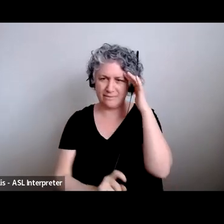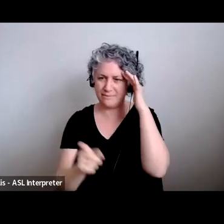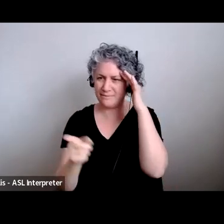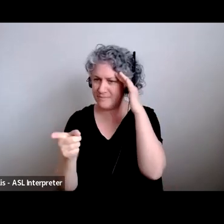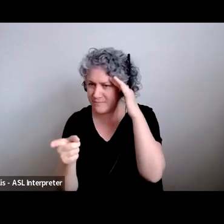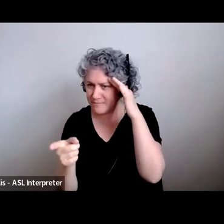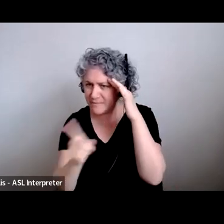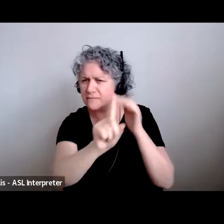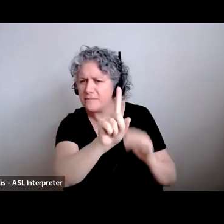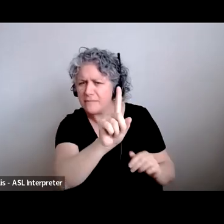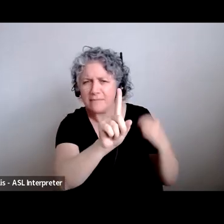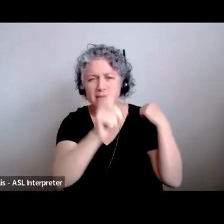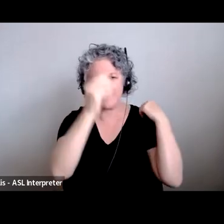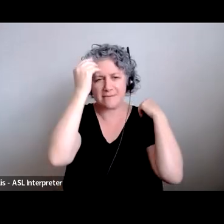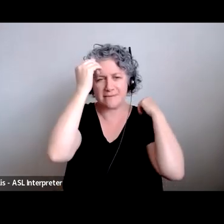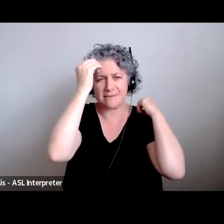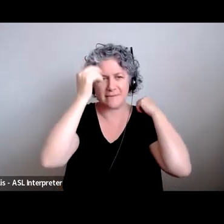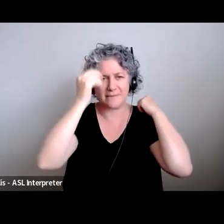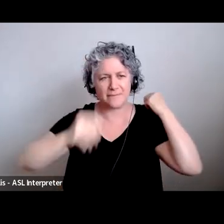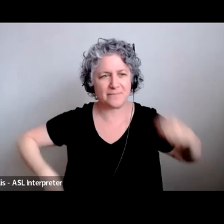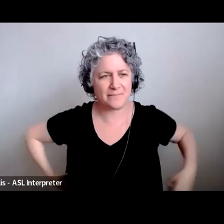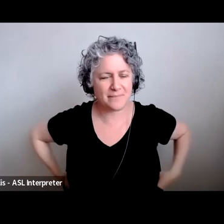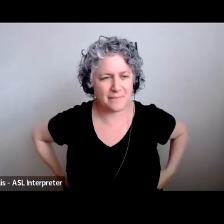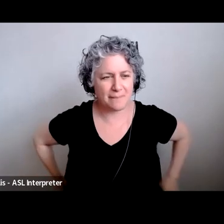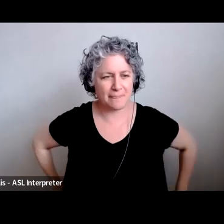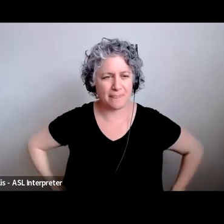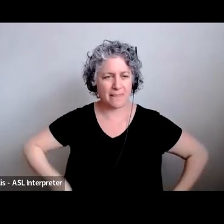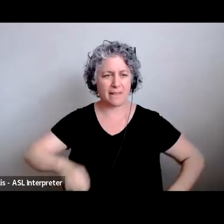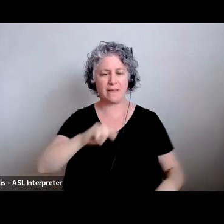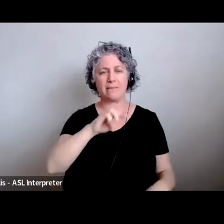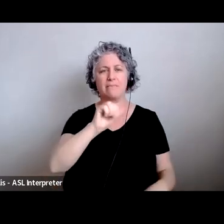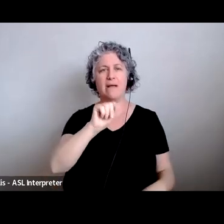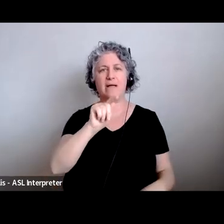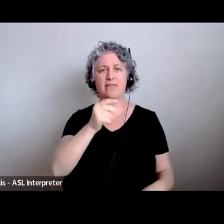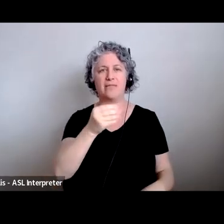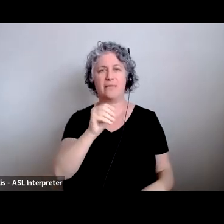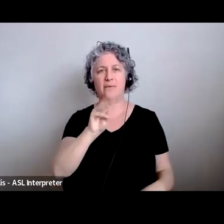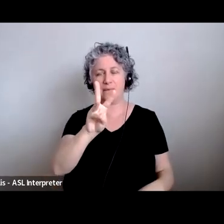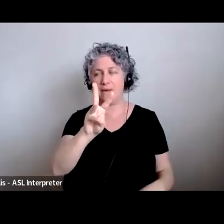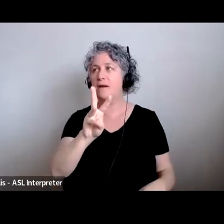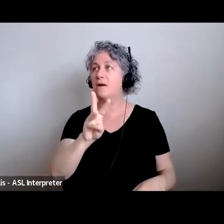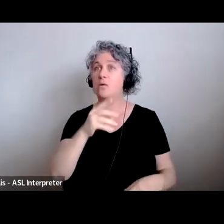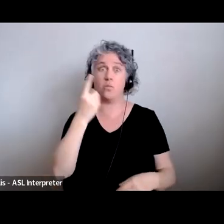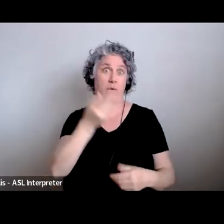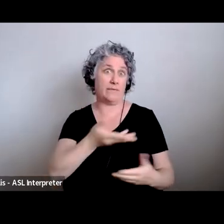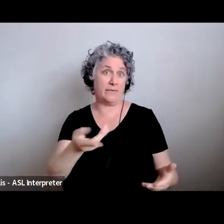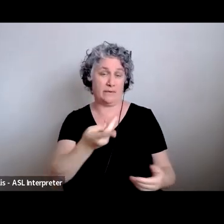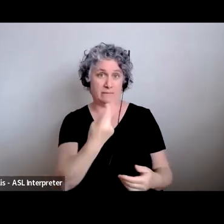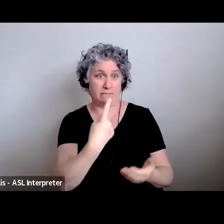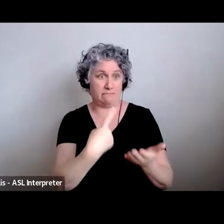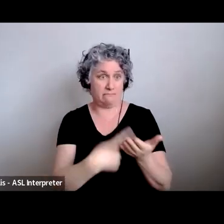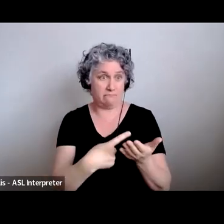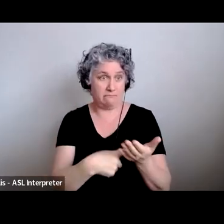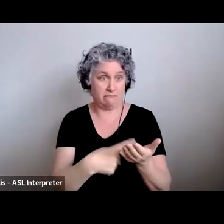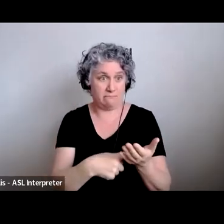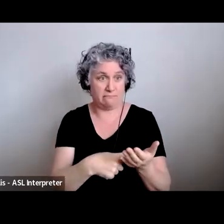Give me a second. So, I mean, one of the things that you discussed with me, and I think that